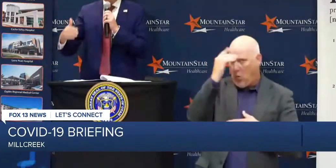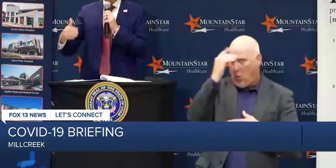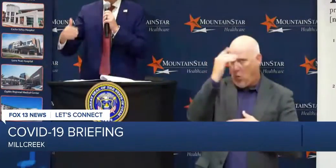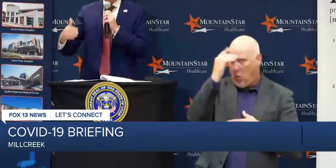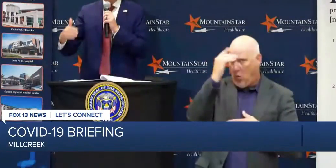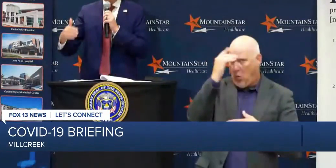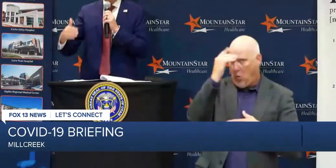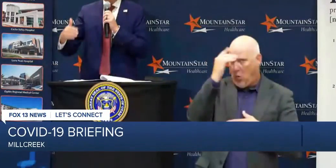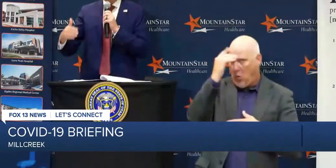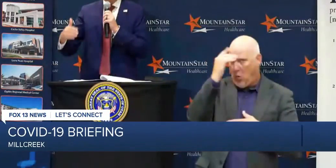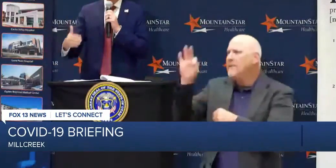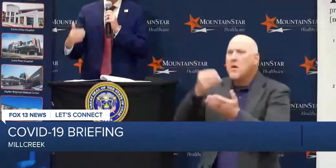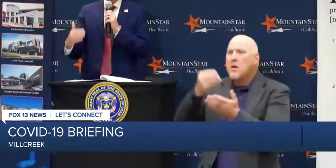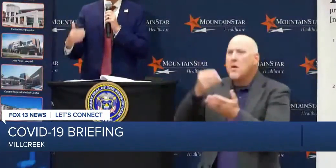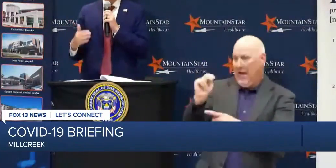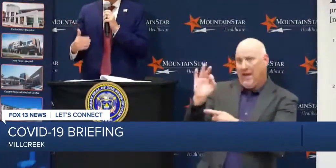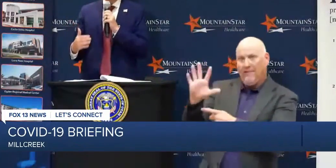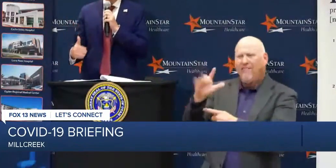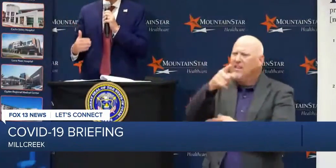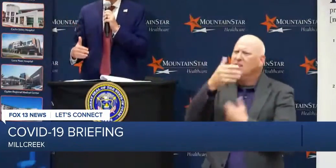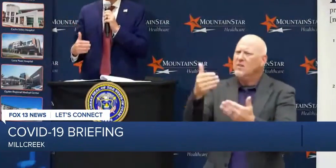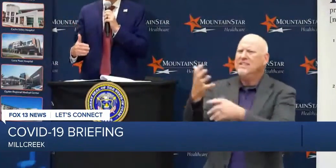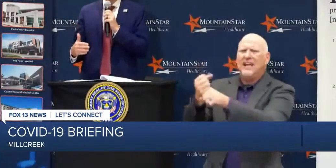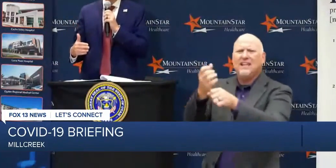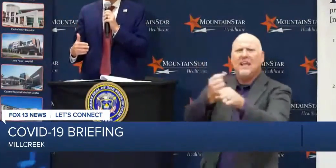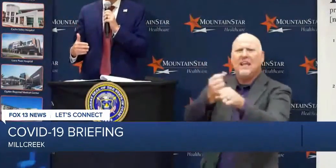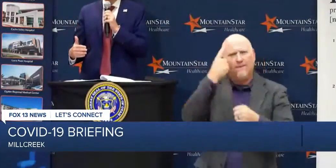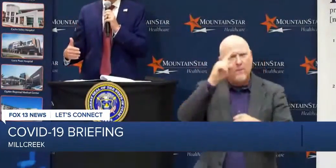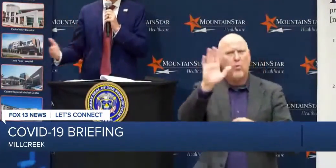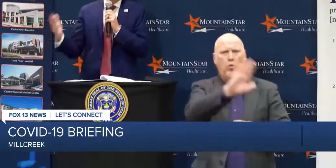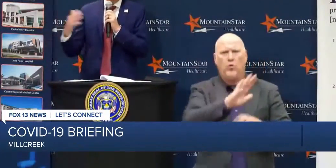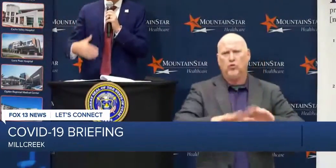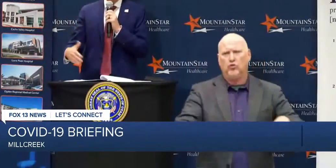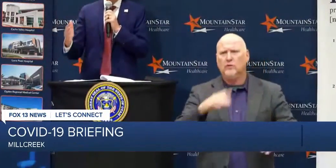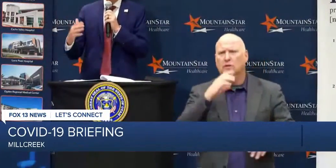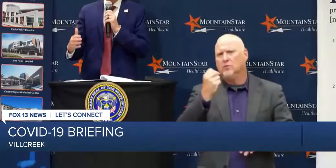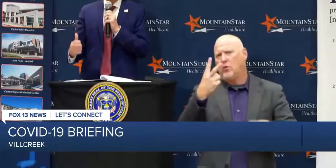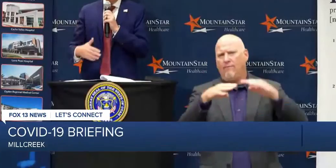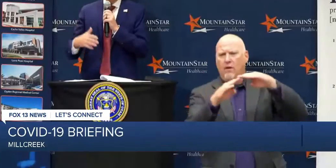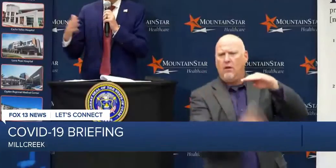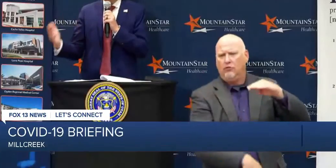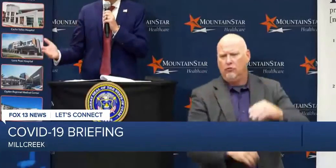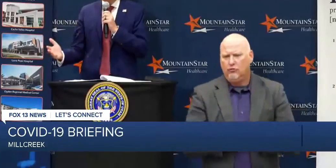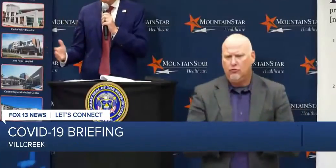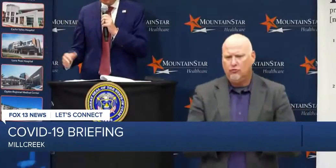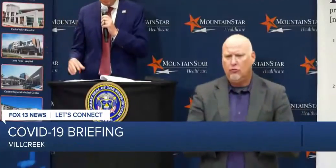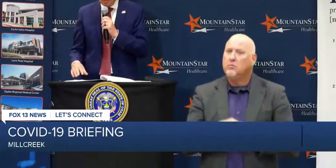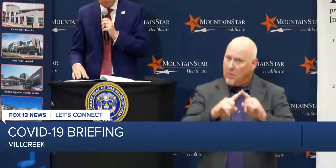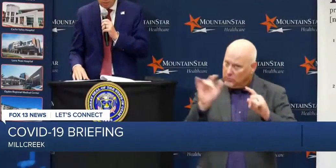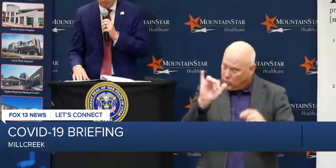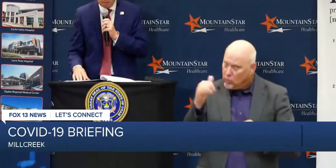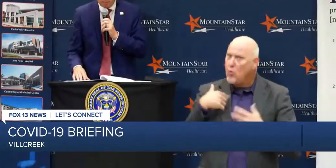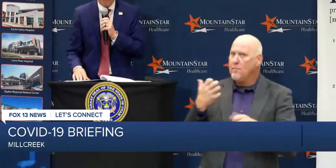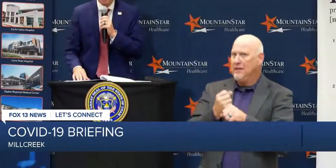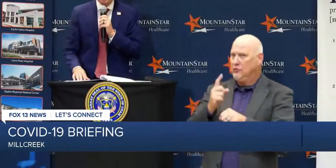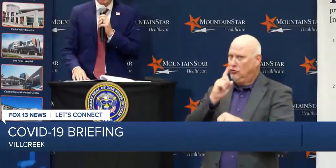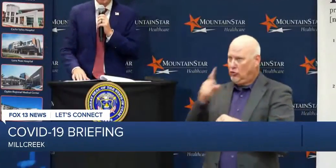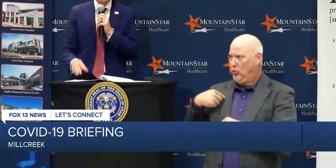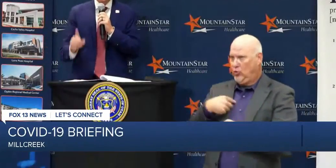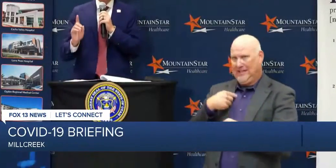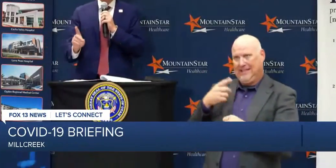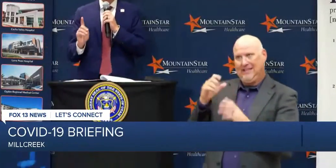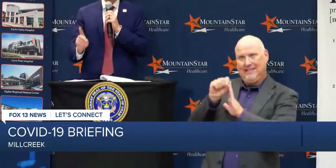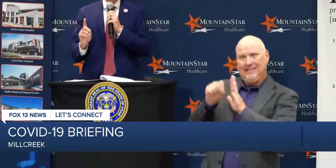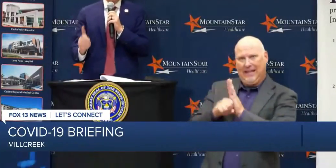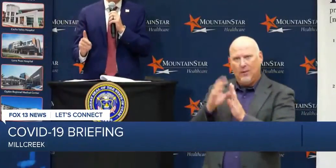But we will make those available in every school in the state. We're working on getting those now. We will get them distributed as quickly as we possibly